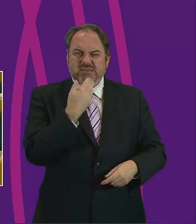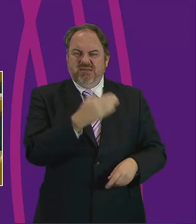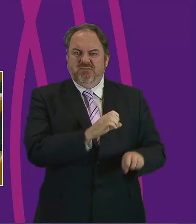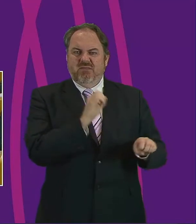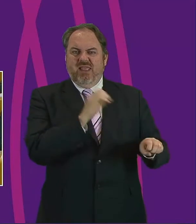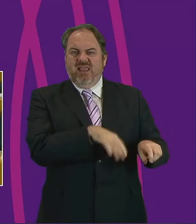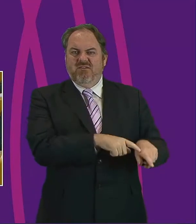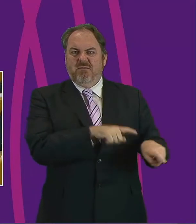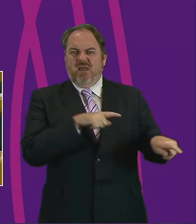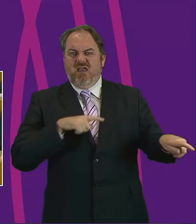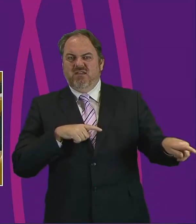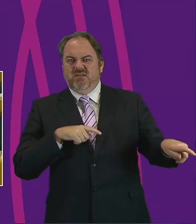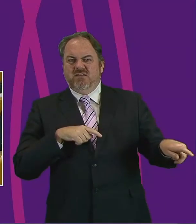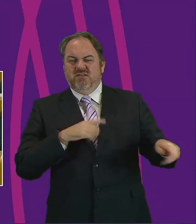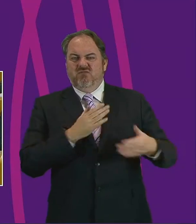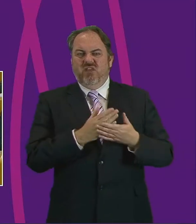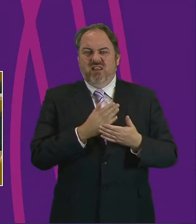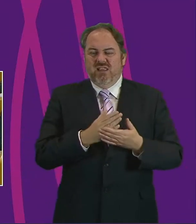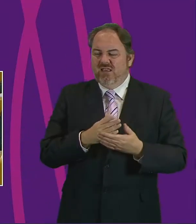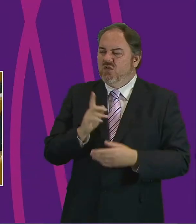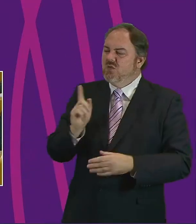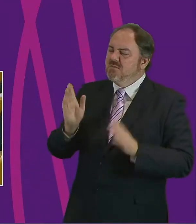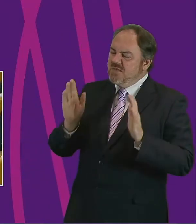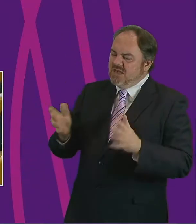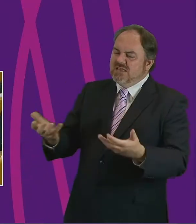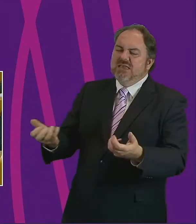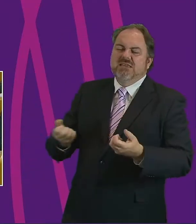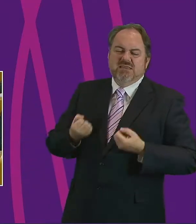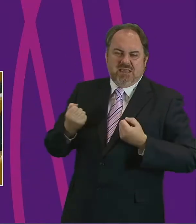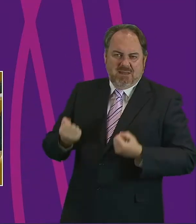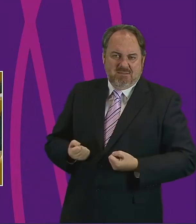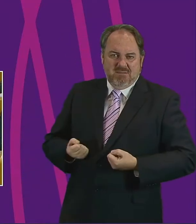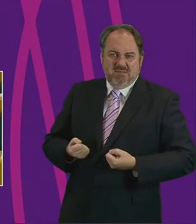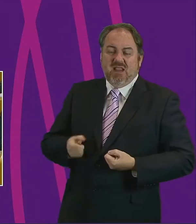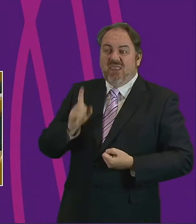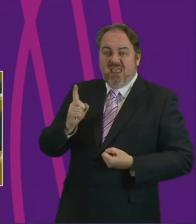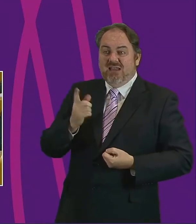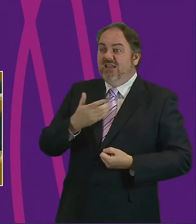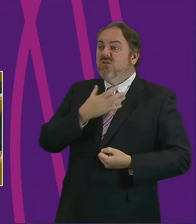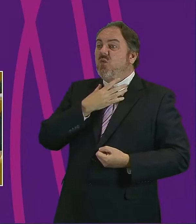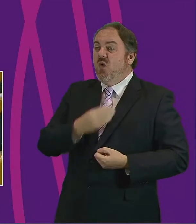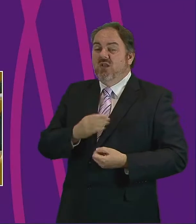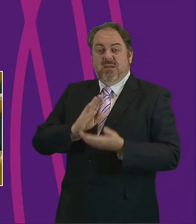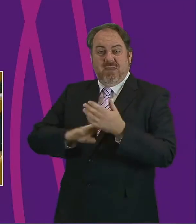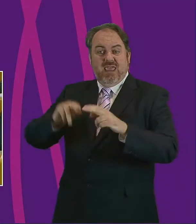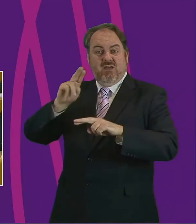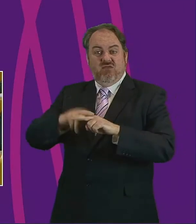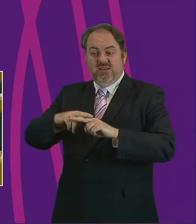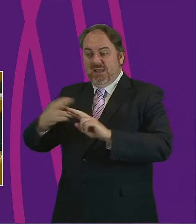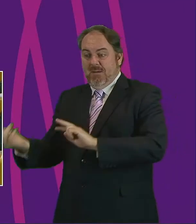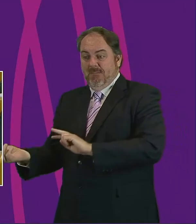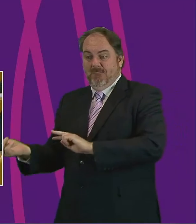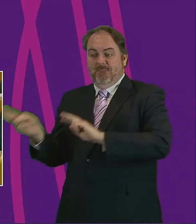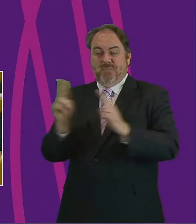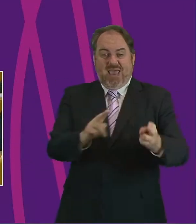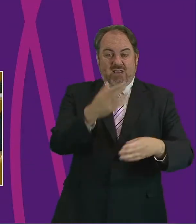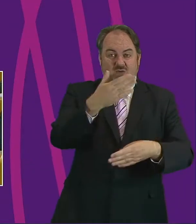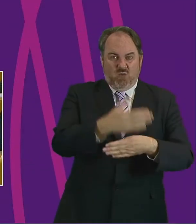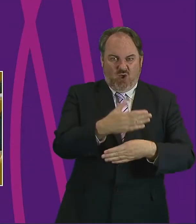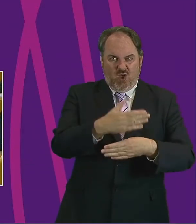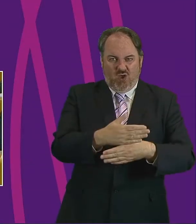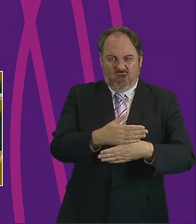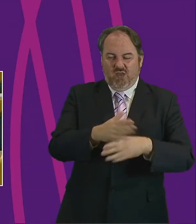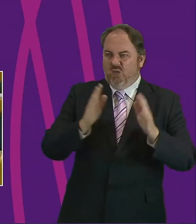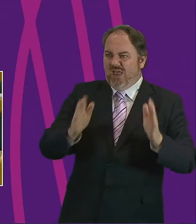First Minister not accept that if she is asking parents to return to work, she has an obligation to work out who is going